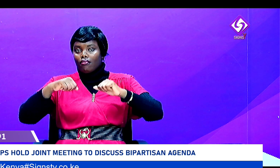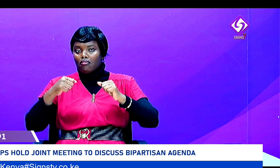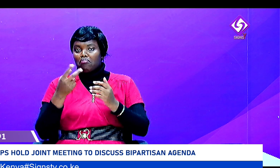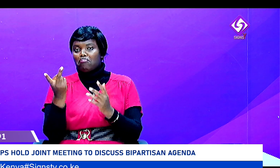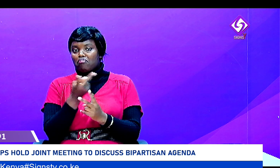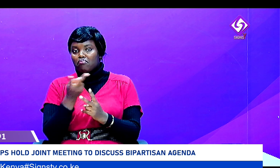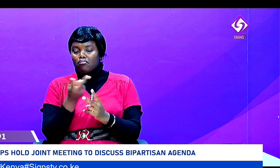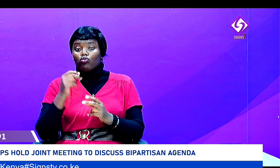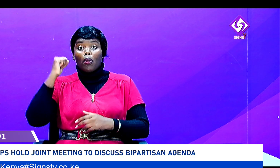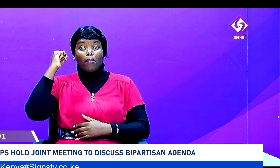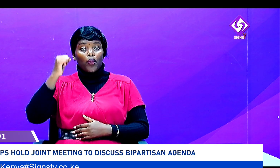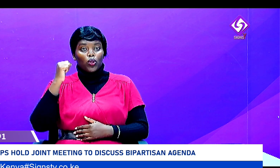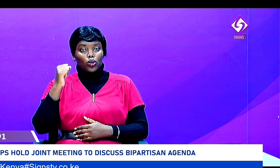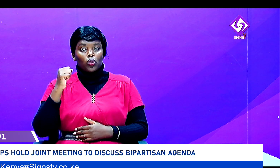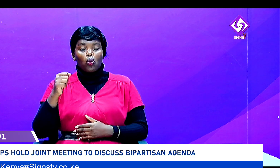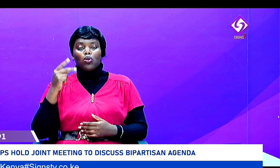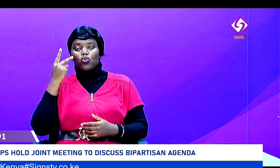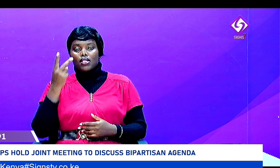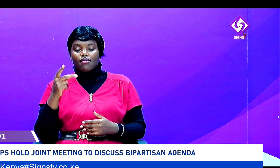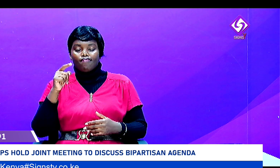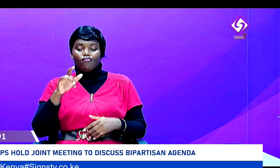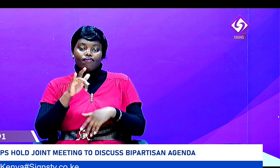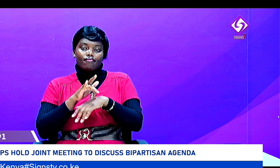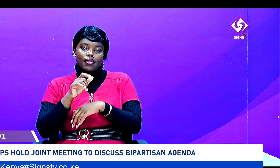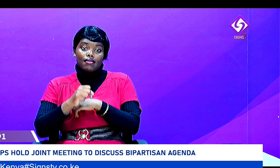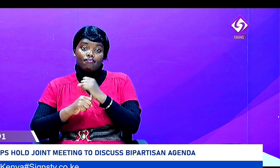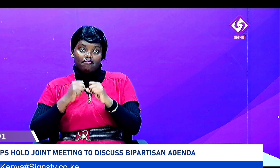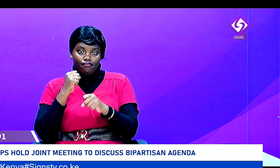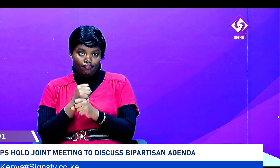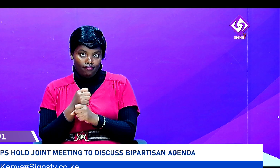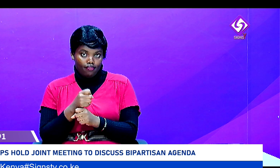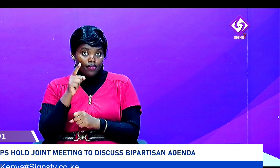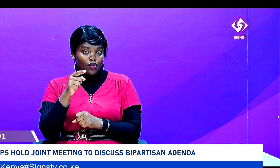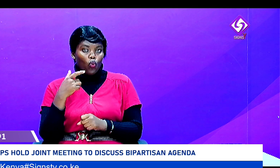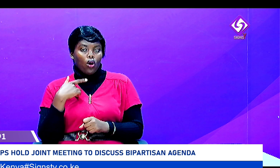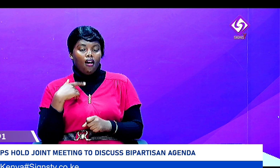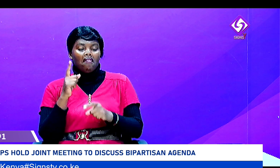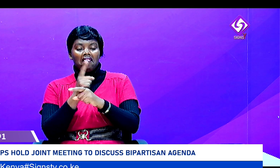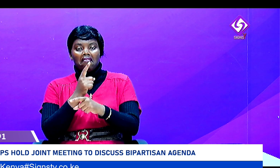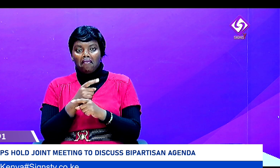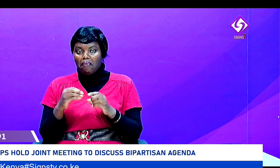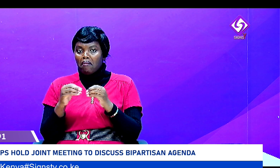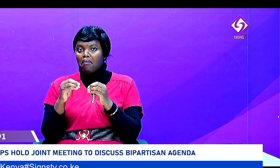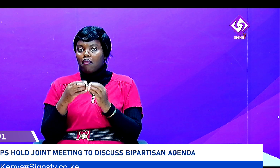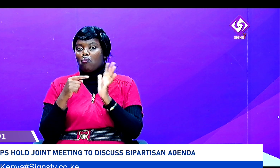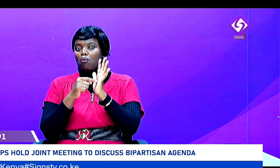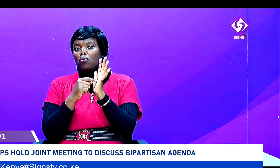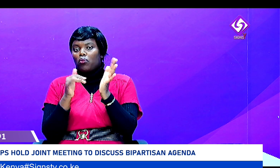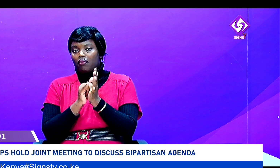The high-level meeting is a key step in implementing the 10-point bipartisan cooperation agenda agreed upon